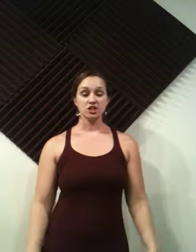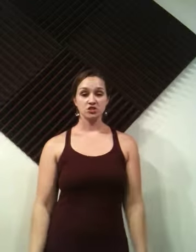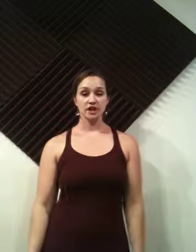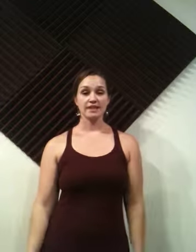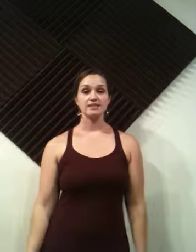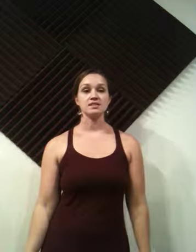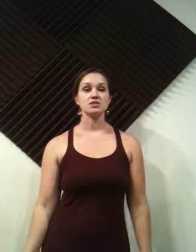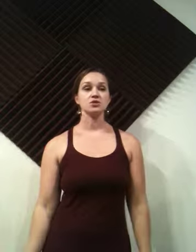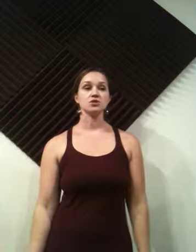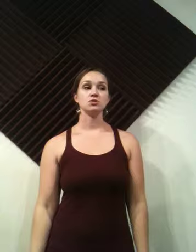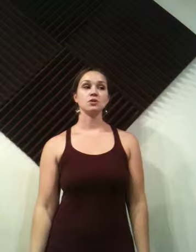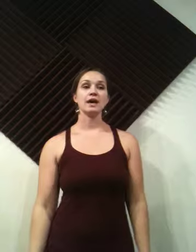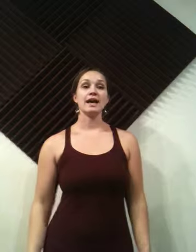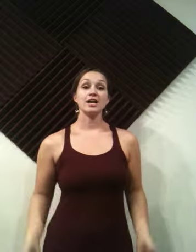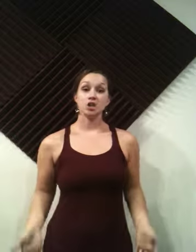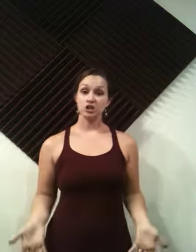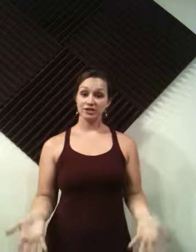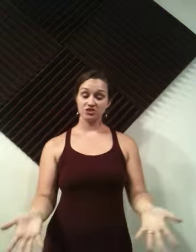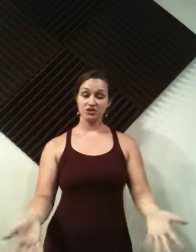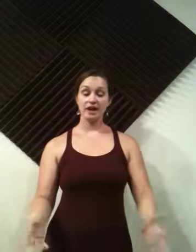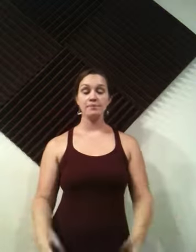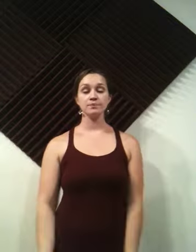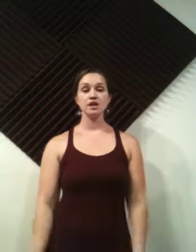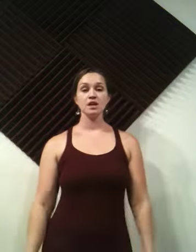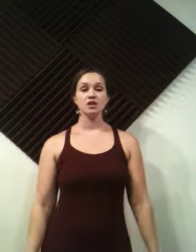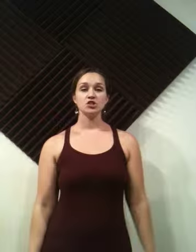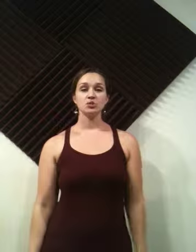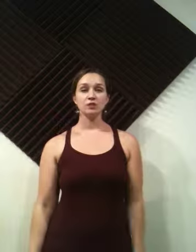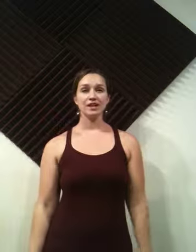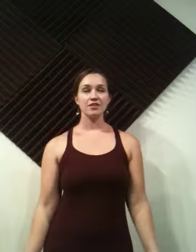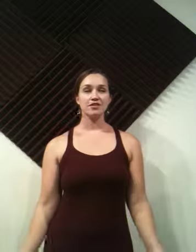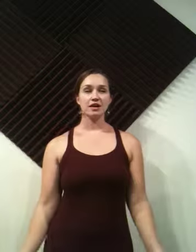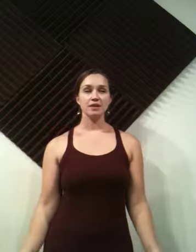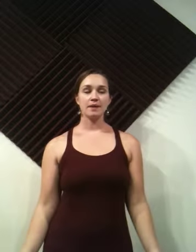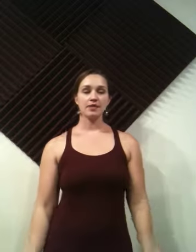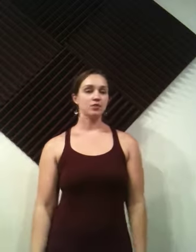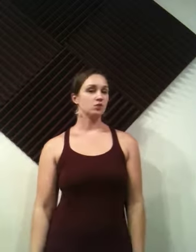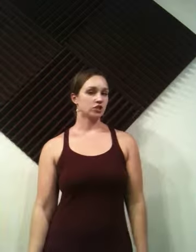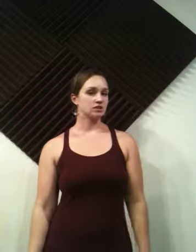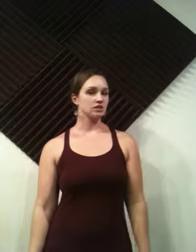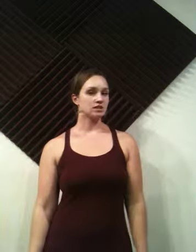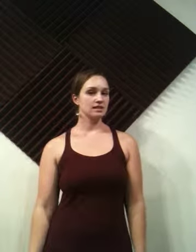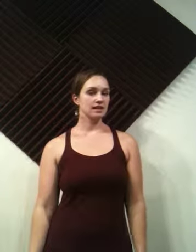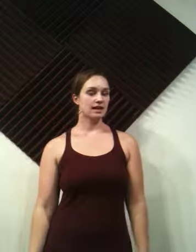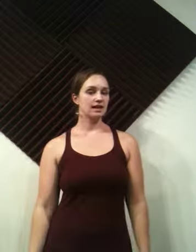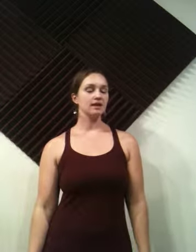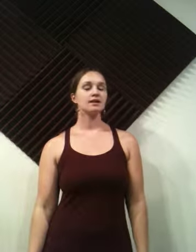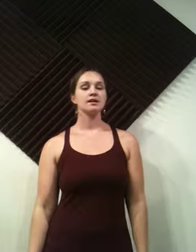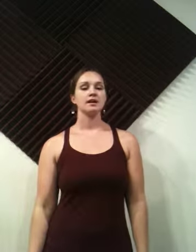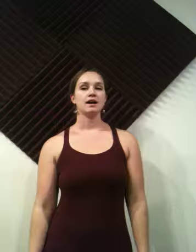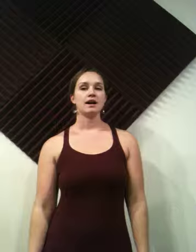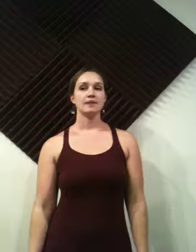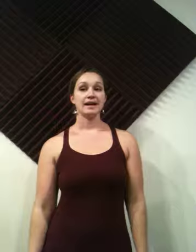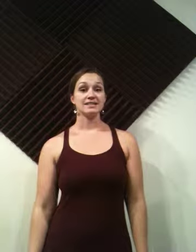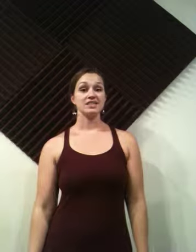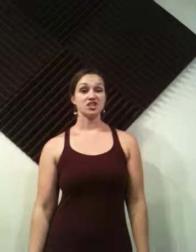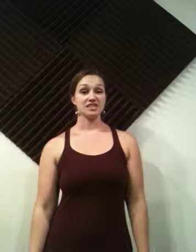you guys to encourage them to really think about the words they're singing as they're